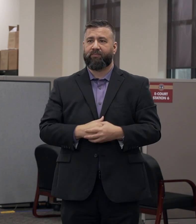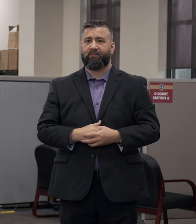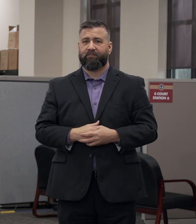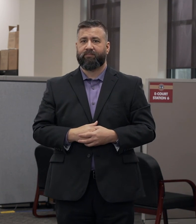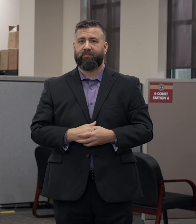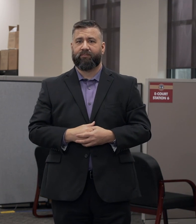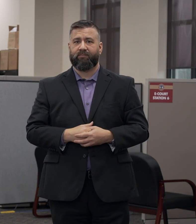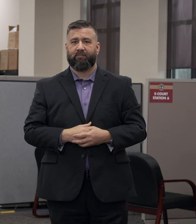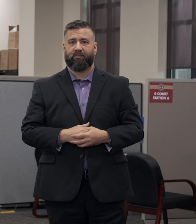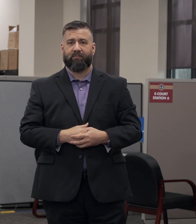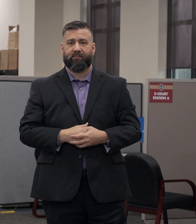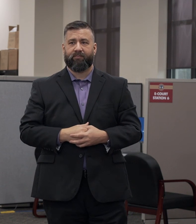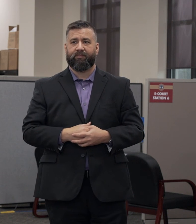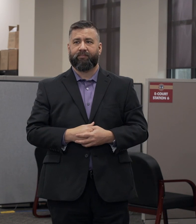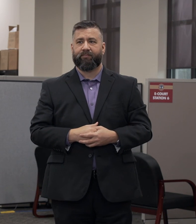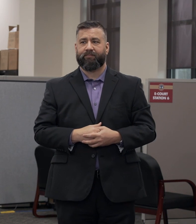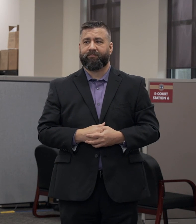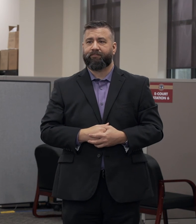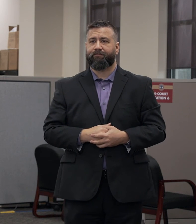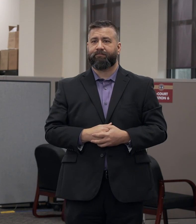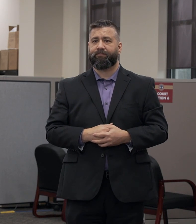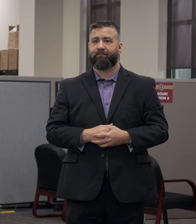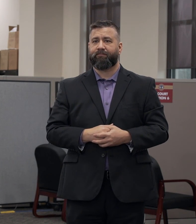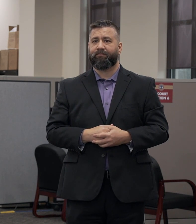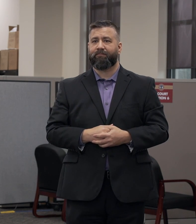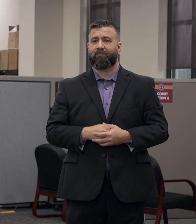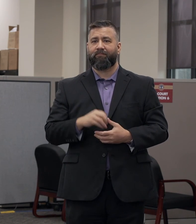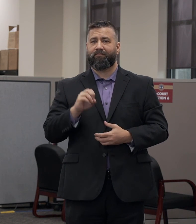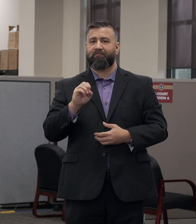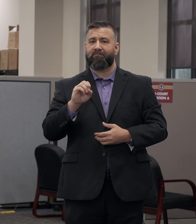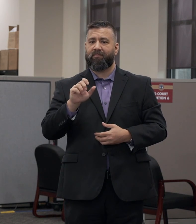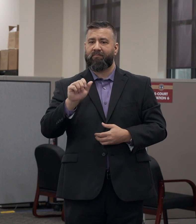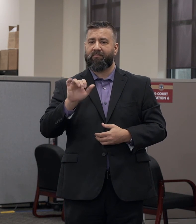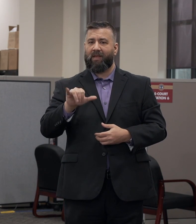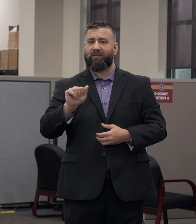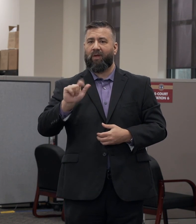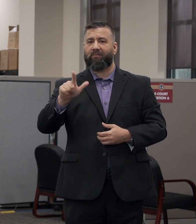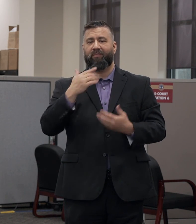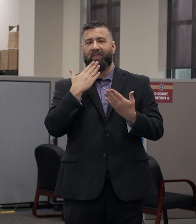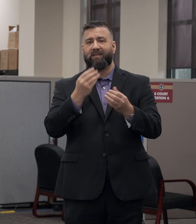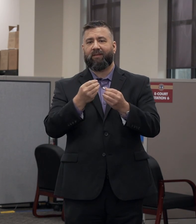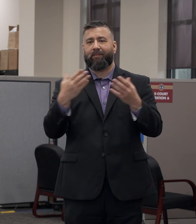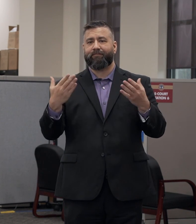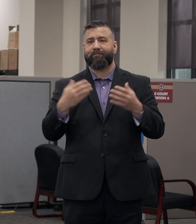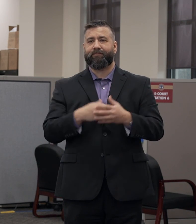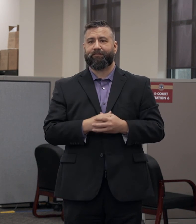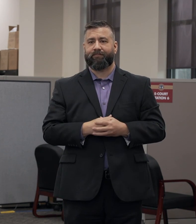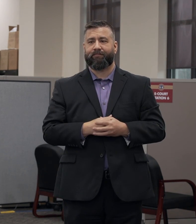Okay, Any other that's all questions? the questions we have. Okay, thanks a lot.